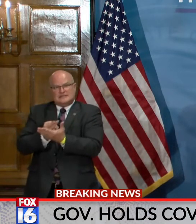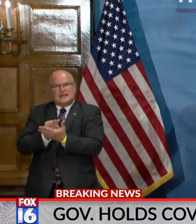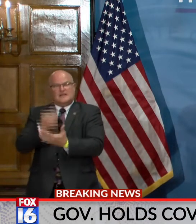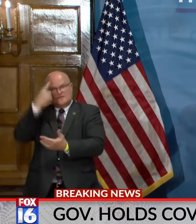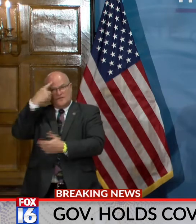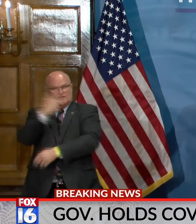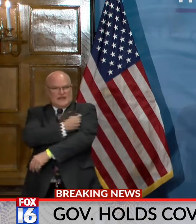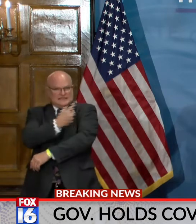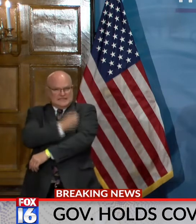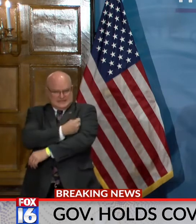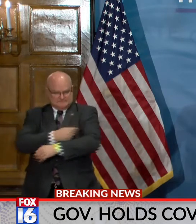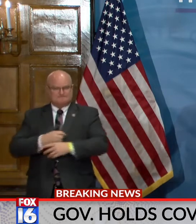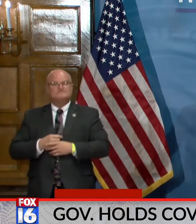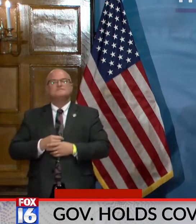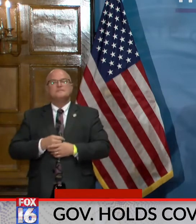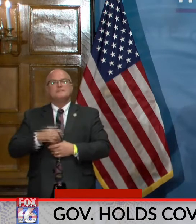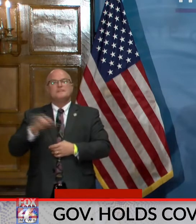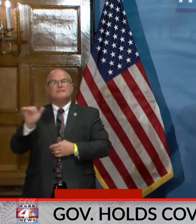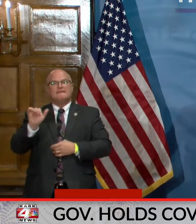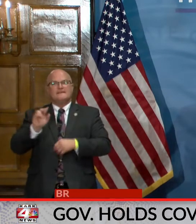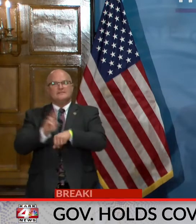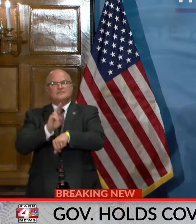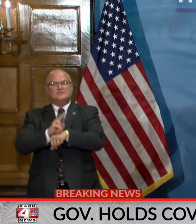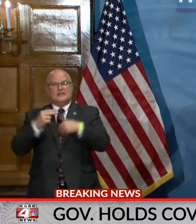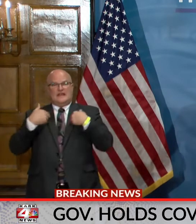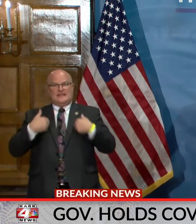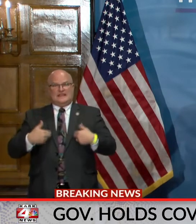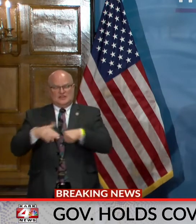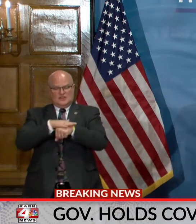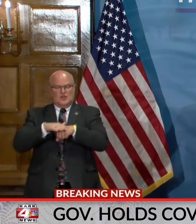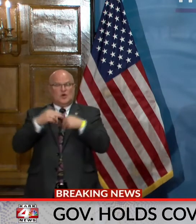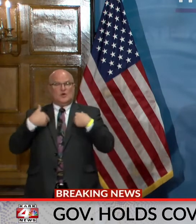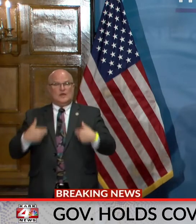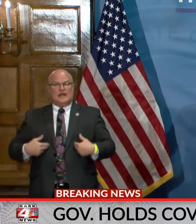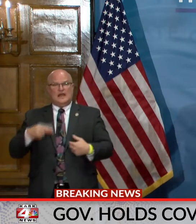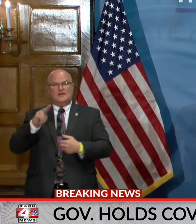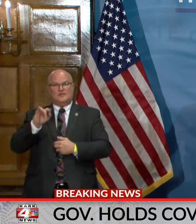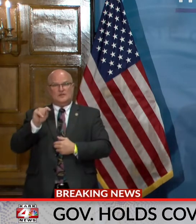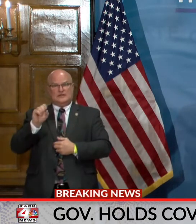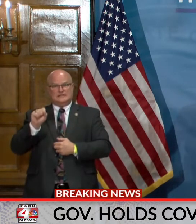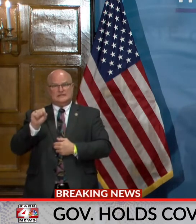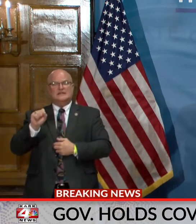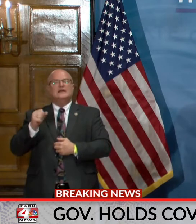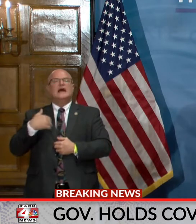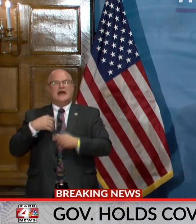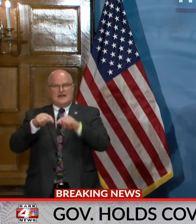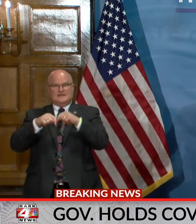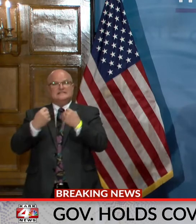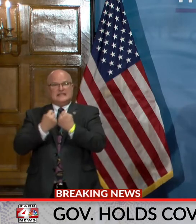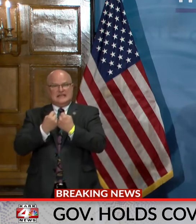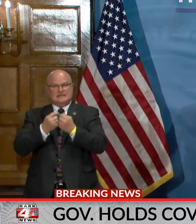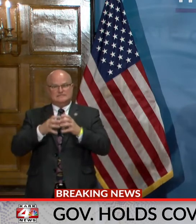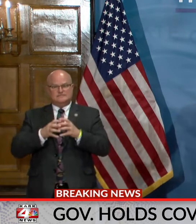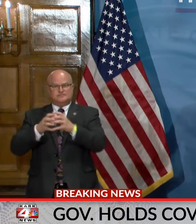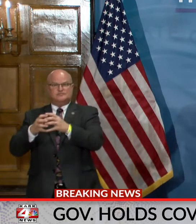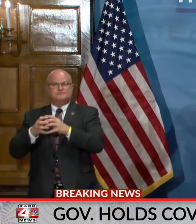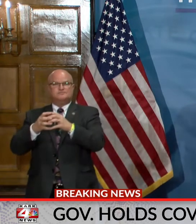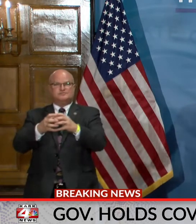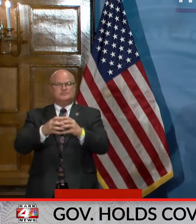vaccination. We'll also utilize our local health units that will be having teams to vaccinate as well when we